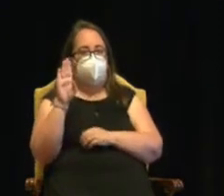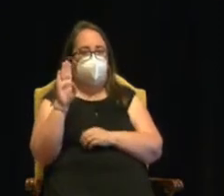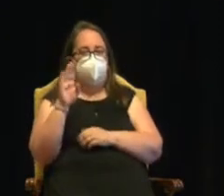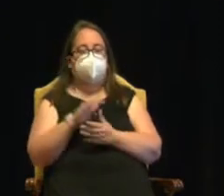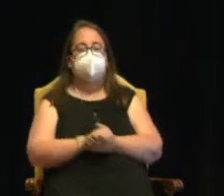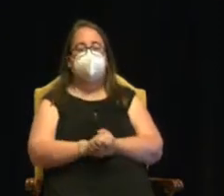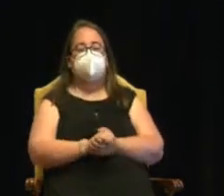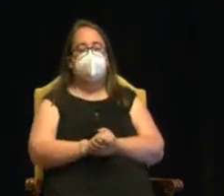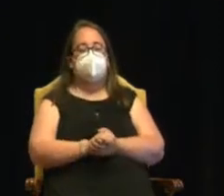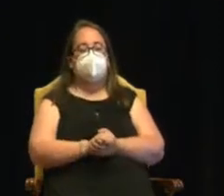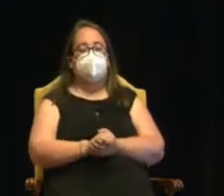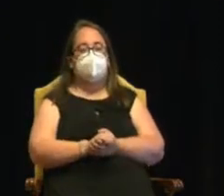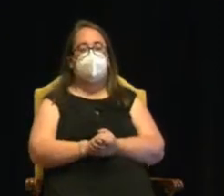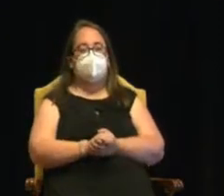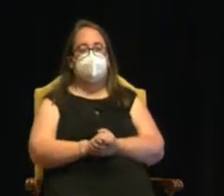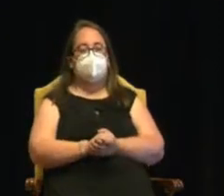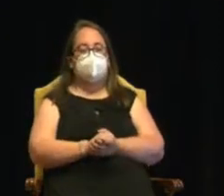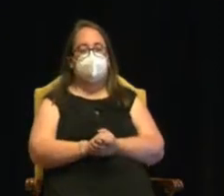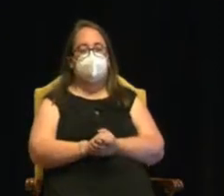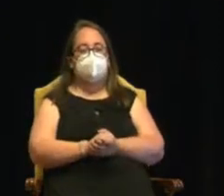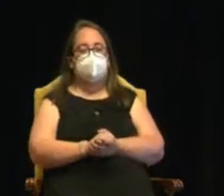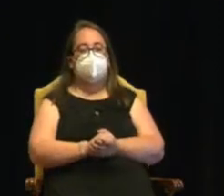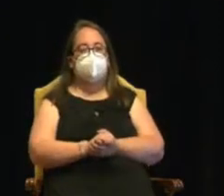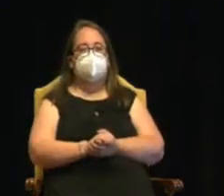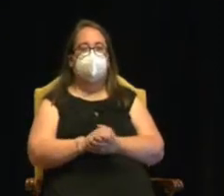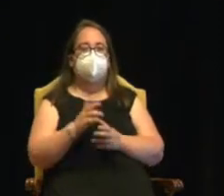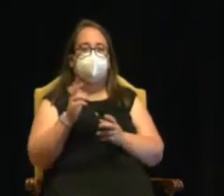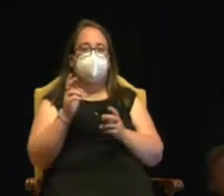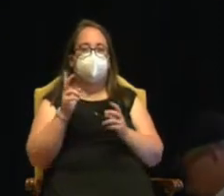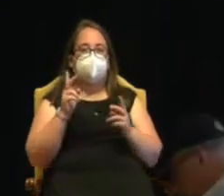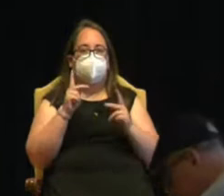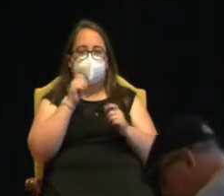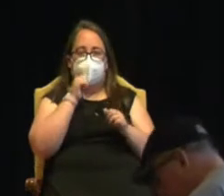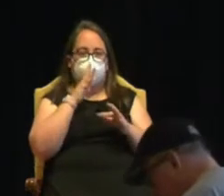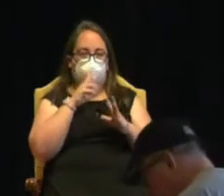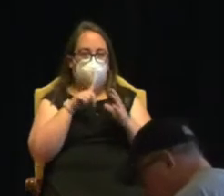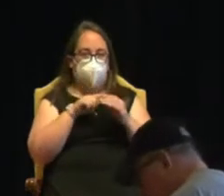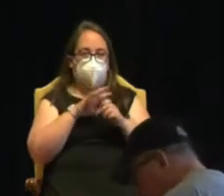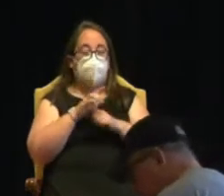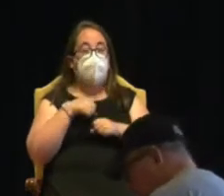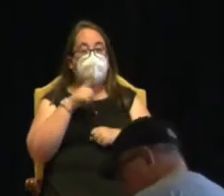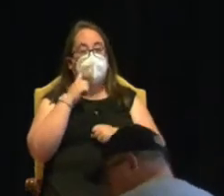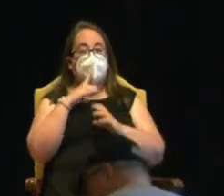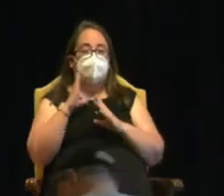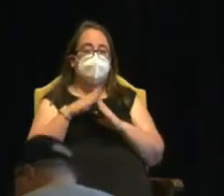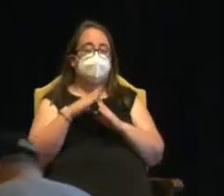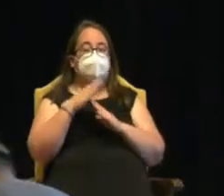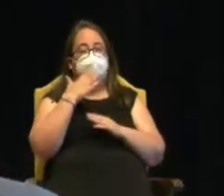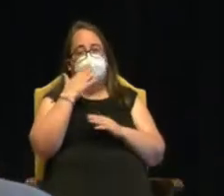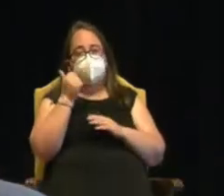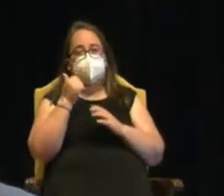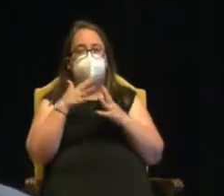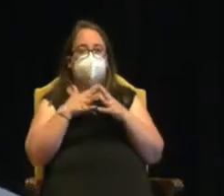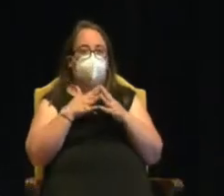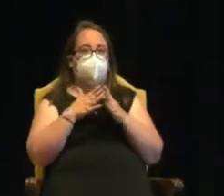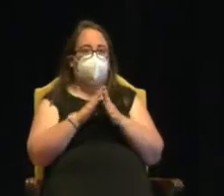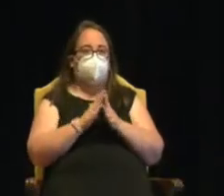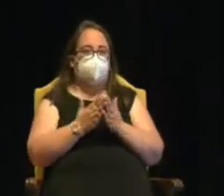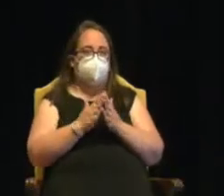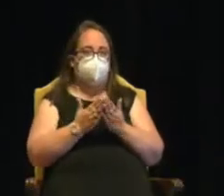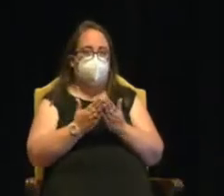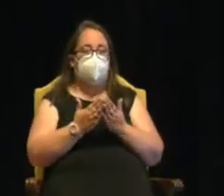get quite the luster it deserves. I think it is one of the great American novels. And I think it kind of